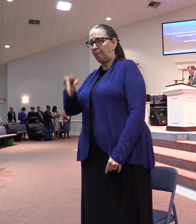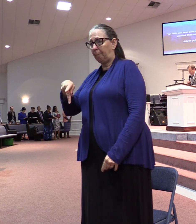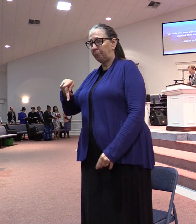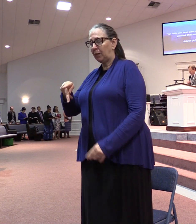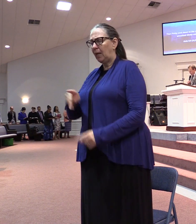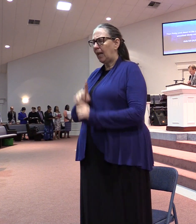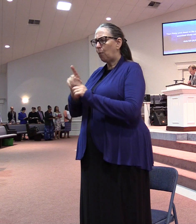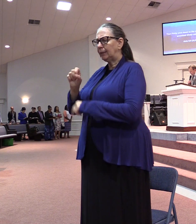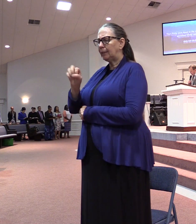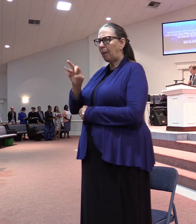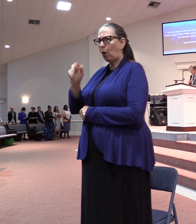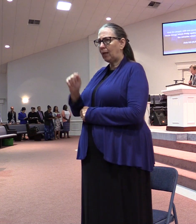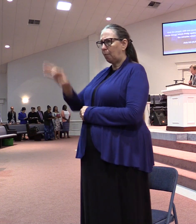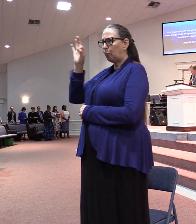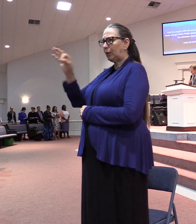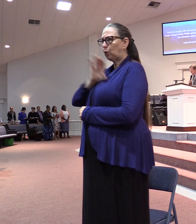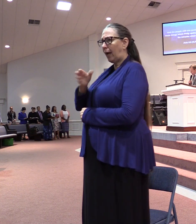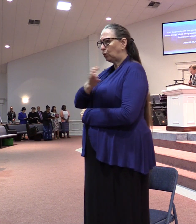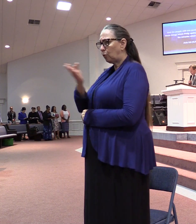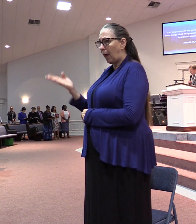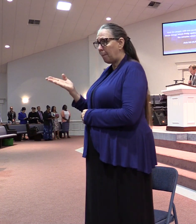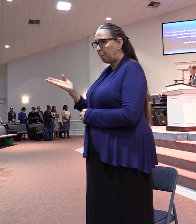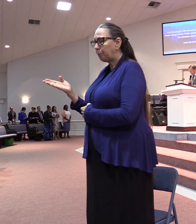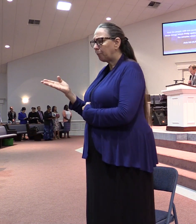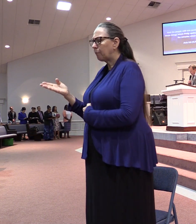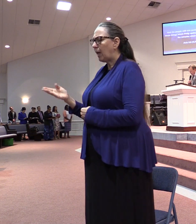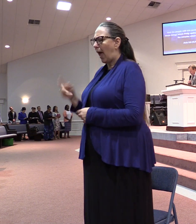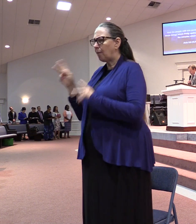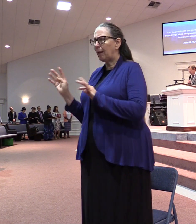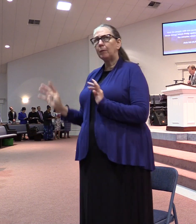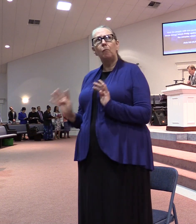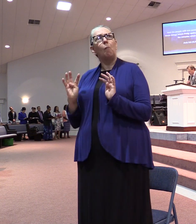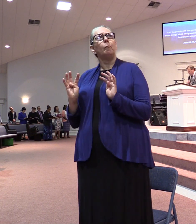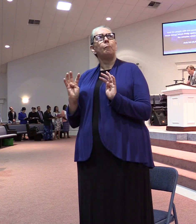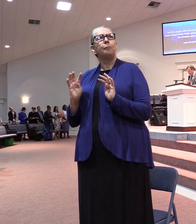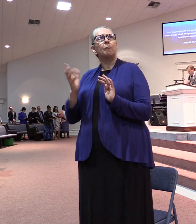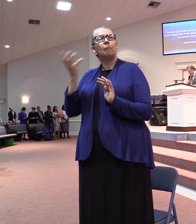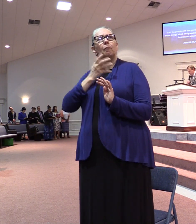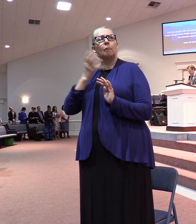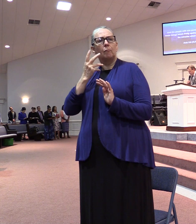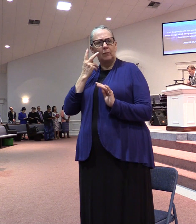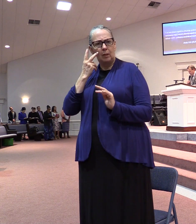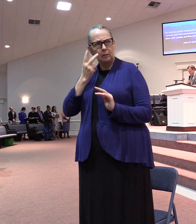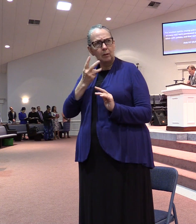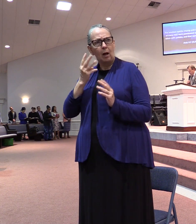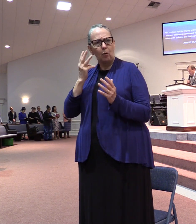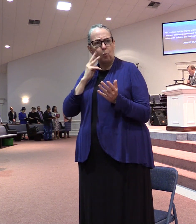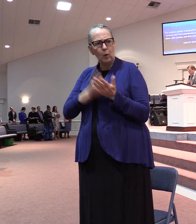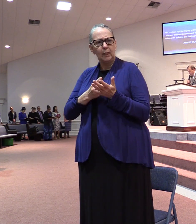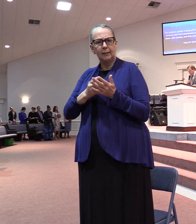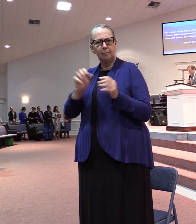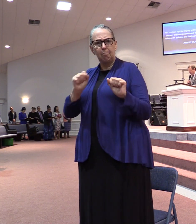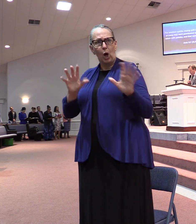Christ unto them. And the people with one accord gave heed to the things which Philip spake, hearing and seeing the miracles which he did. For